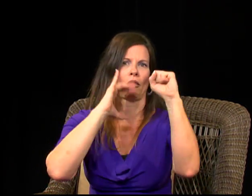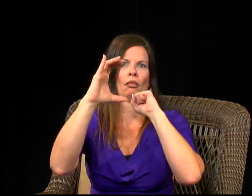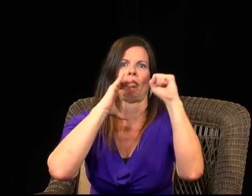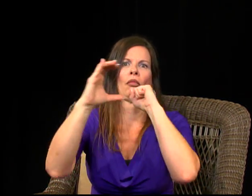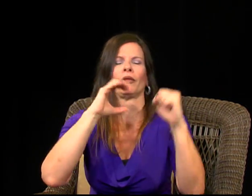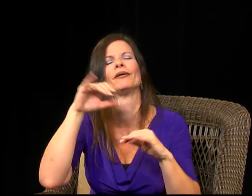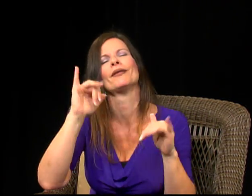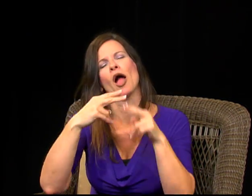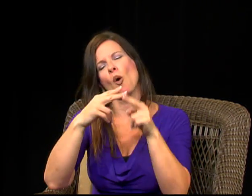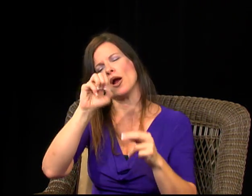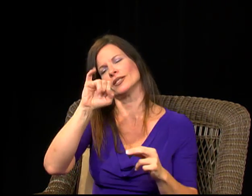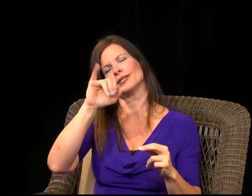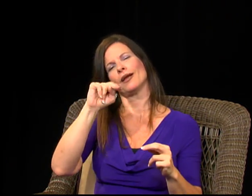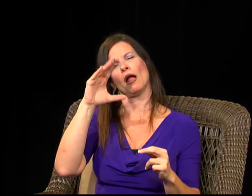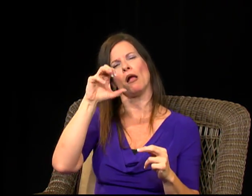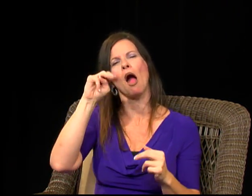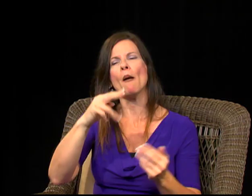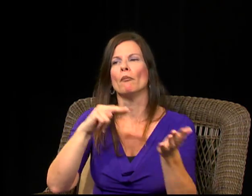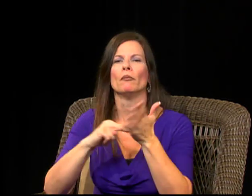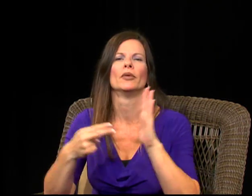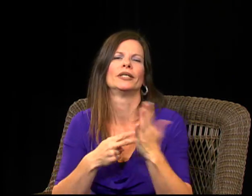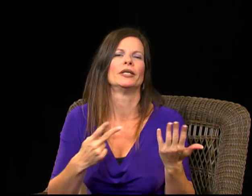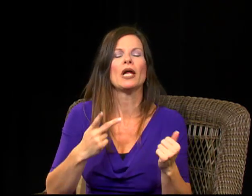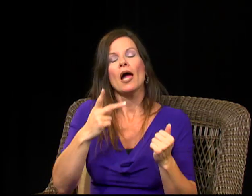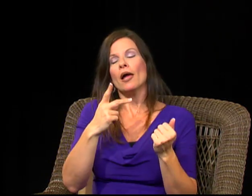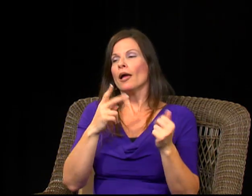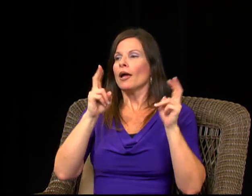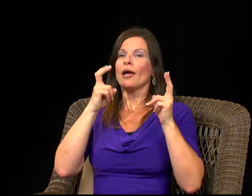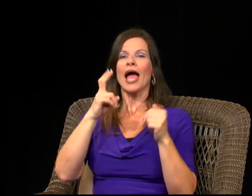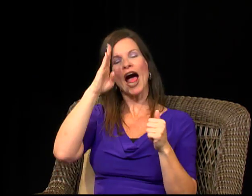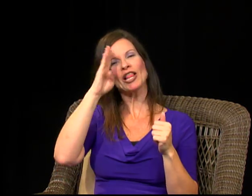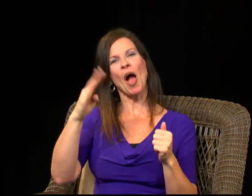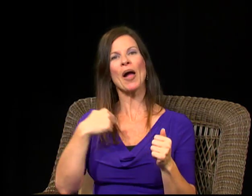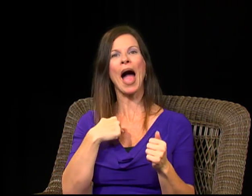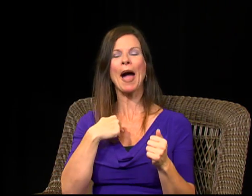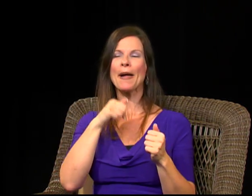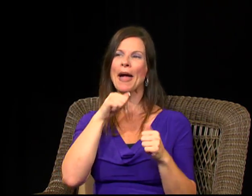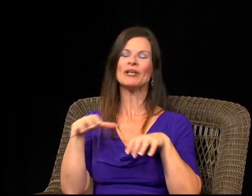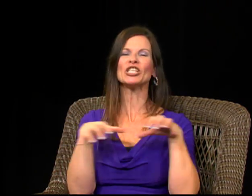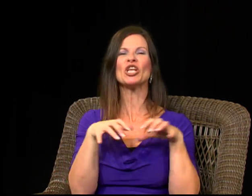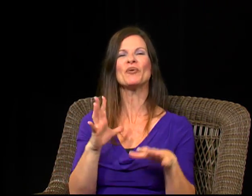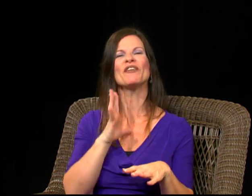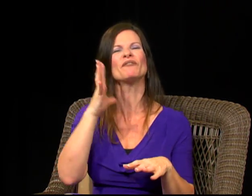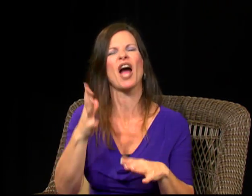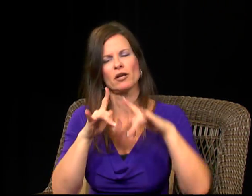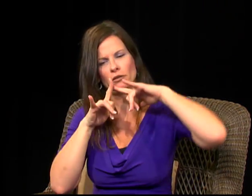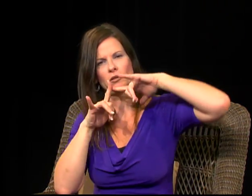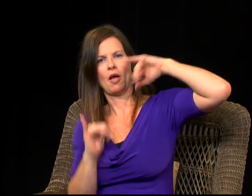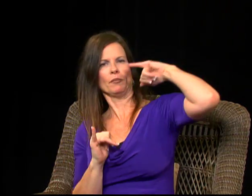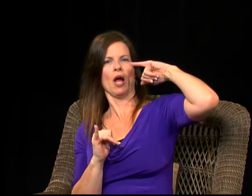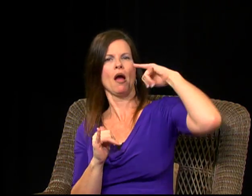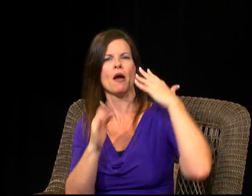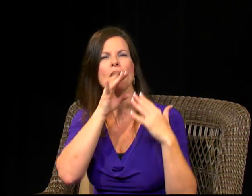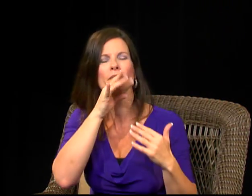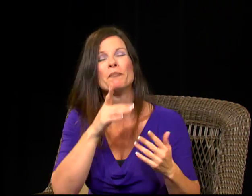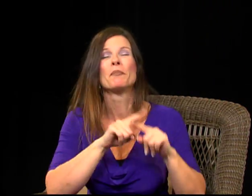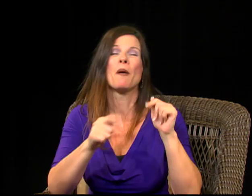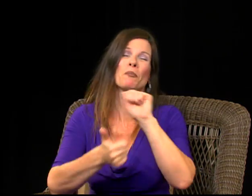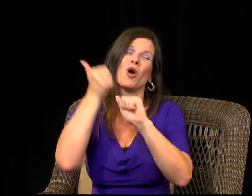of these unqualified teachers who use sim-comming, which like simultaneous communication, speaking English and signing at the same time, which